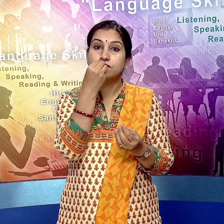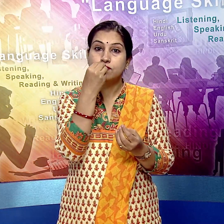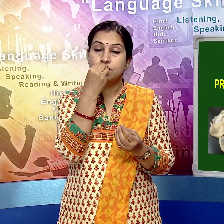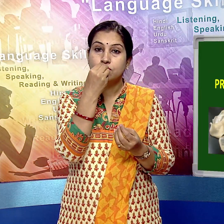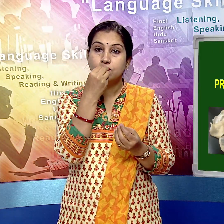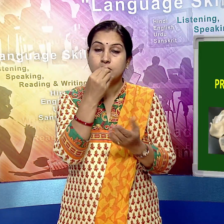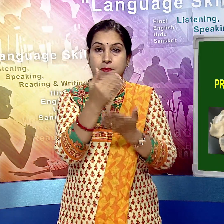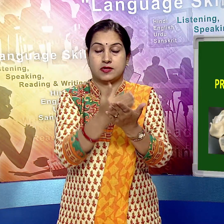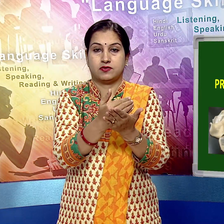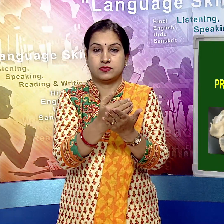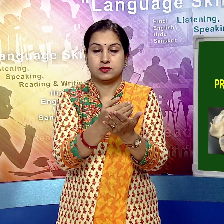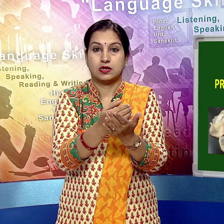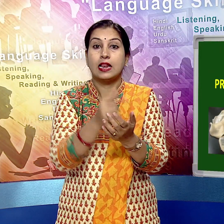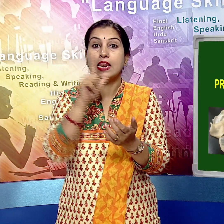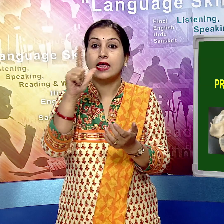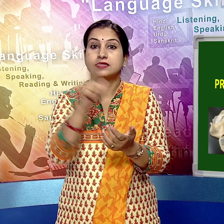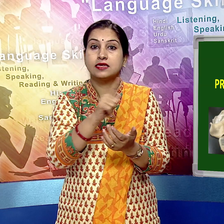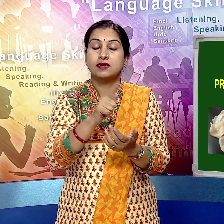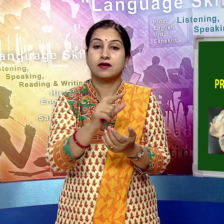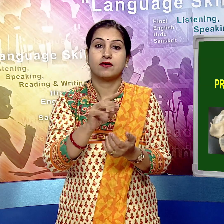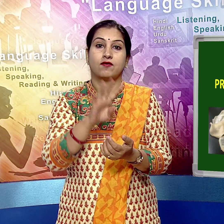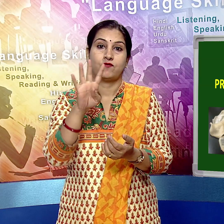food preservation. Lesson 4.